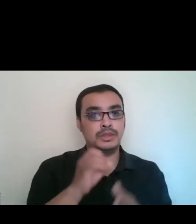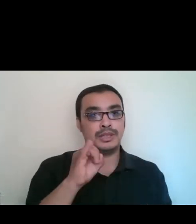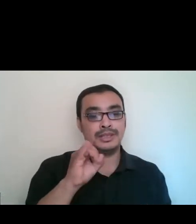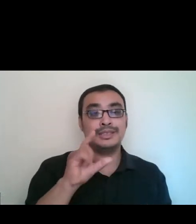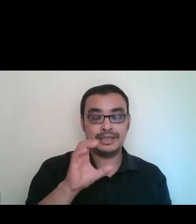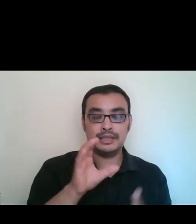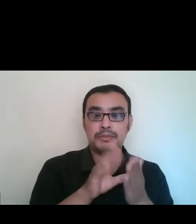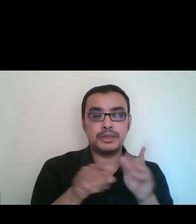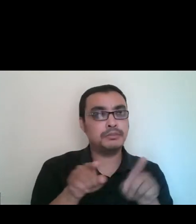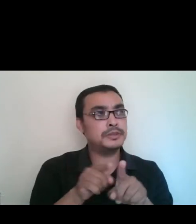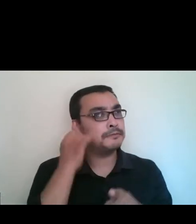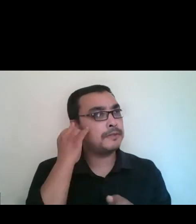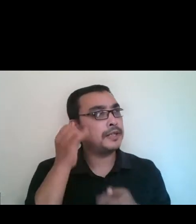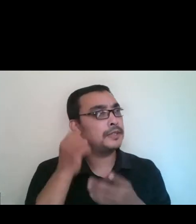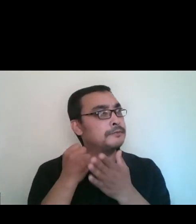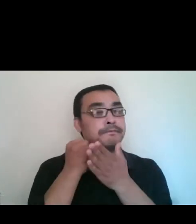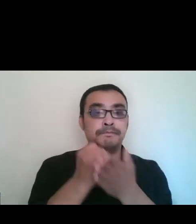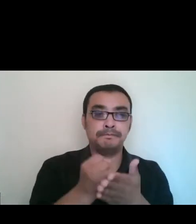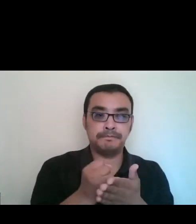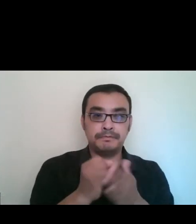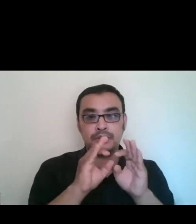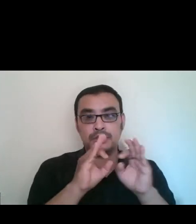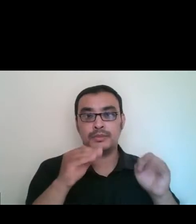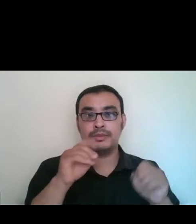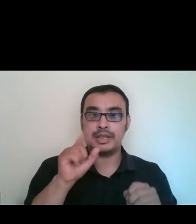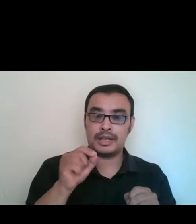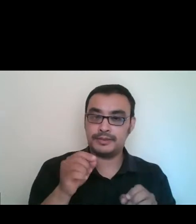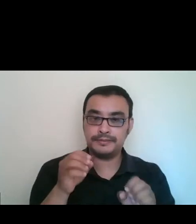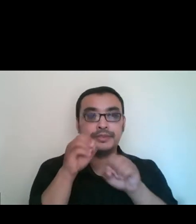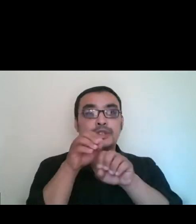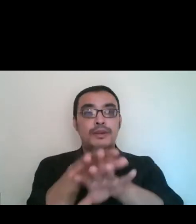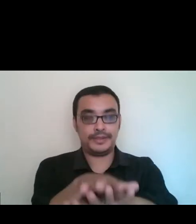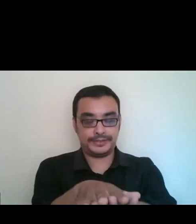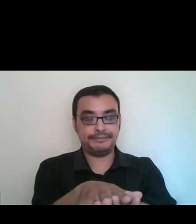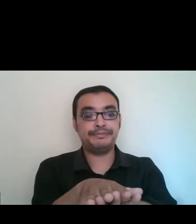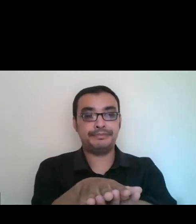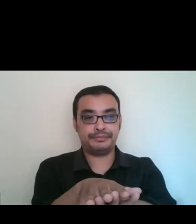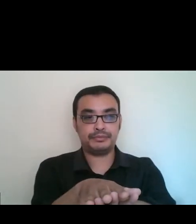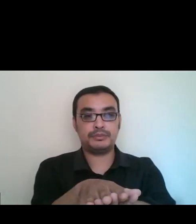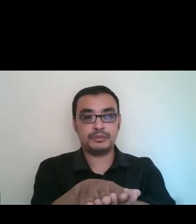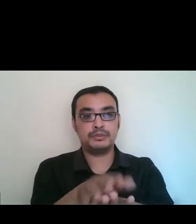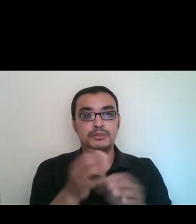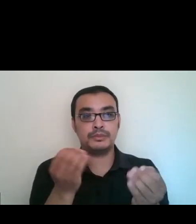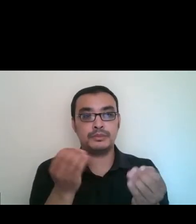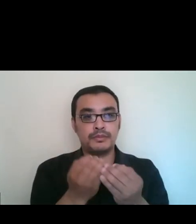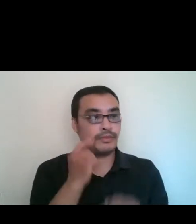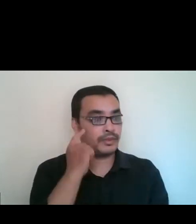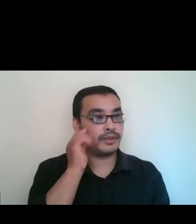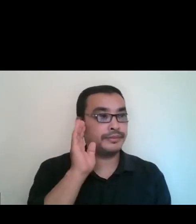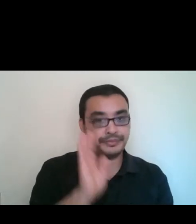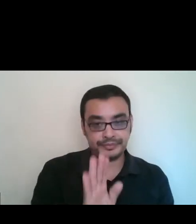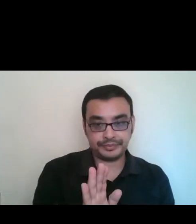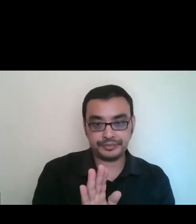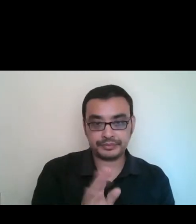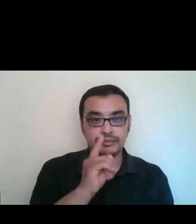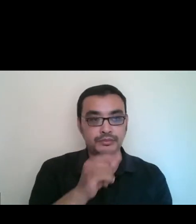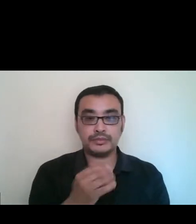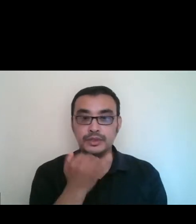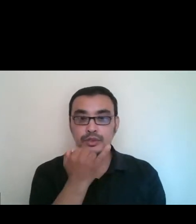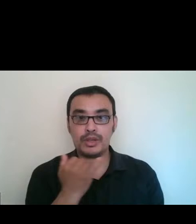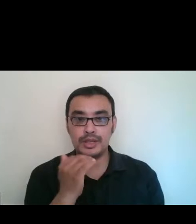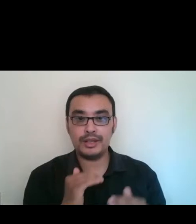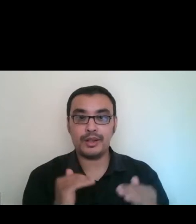we want to support diversity and inclusion. We have ensured gender balance